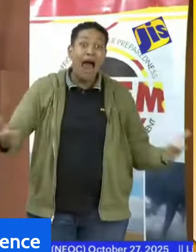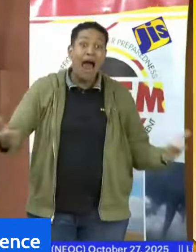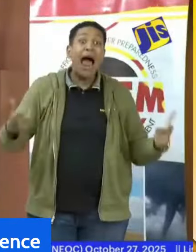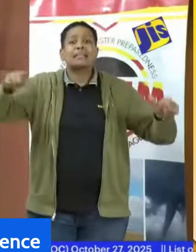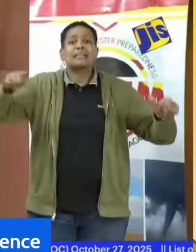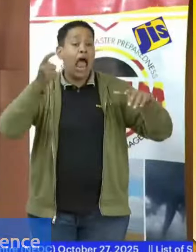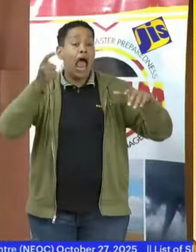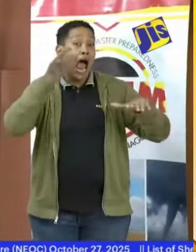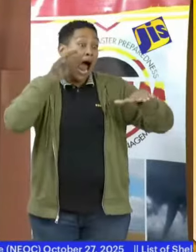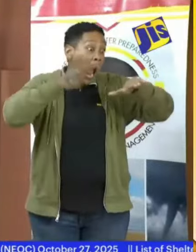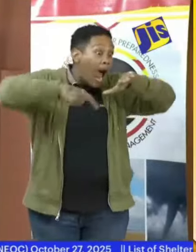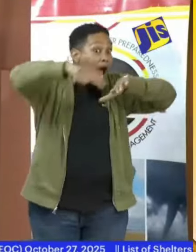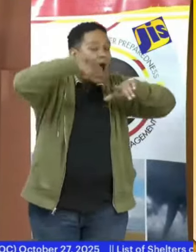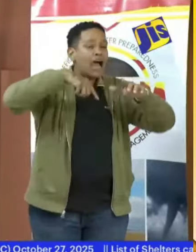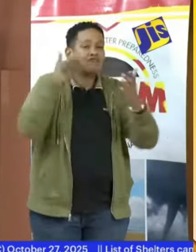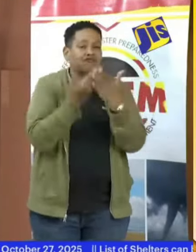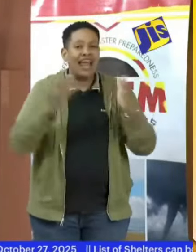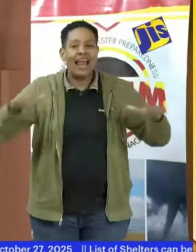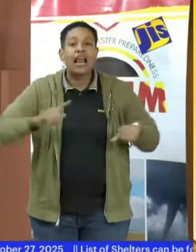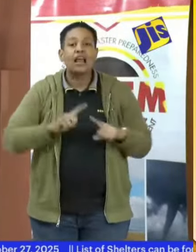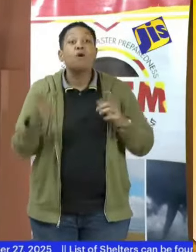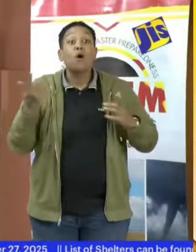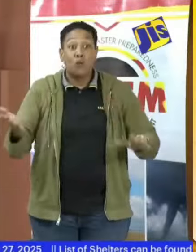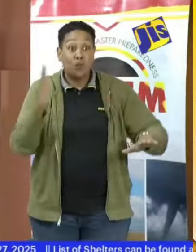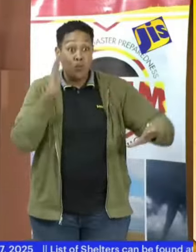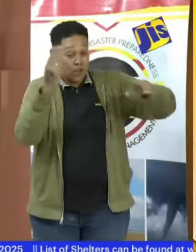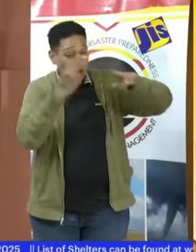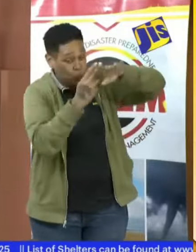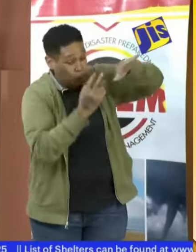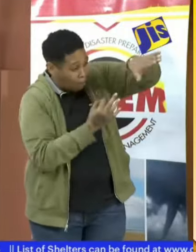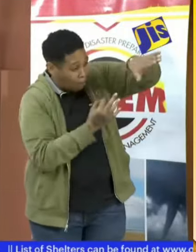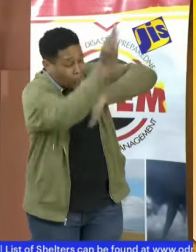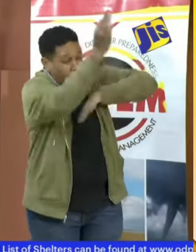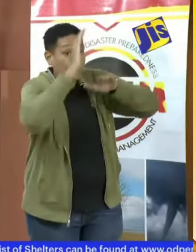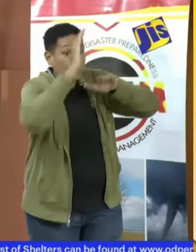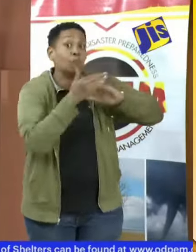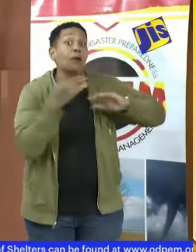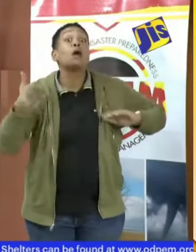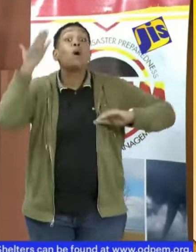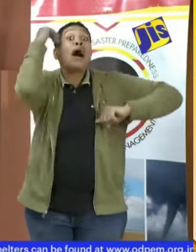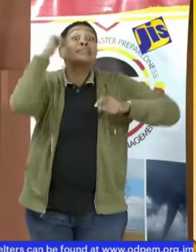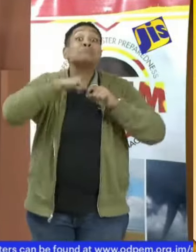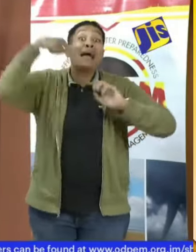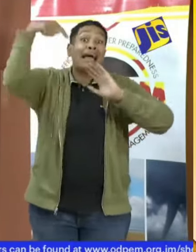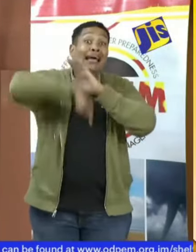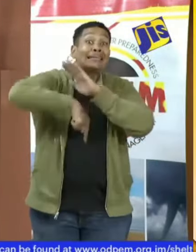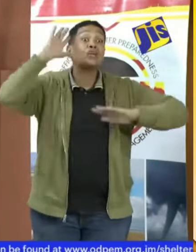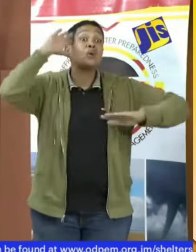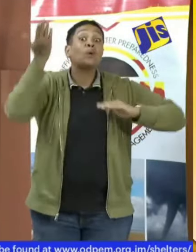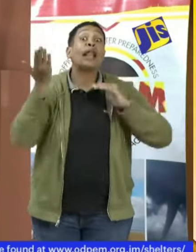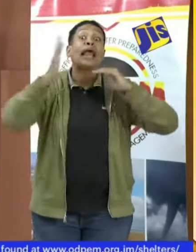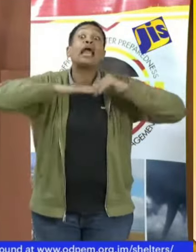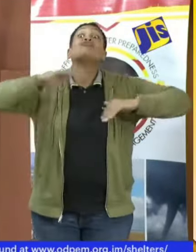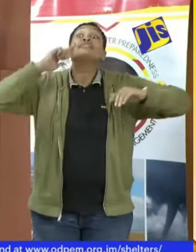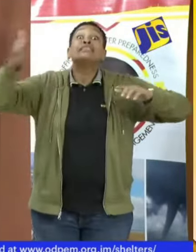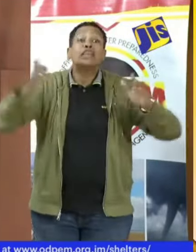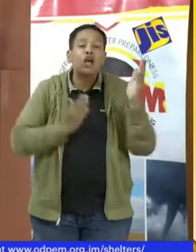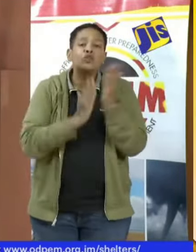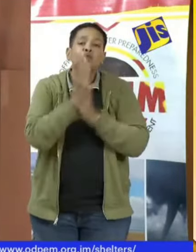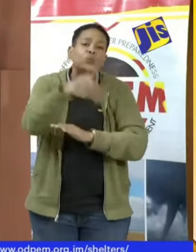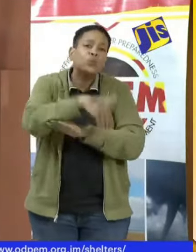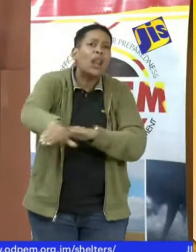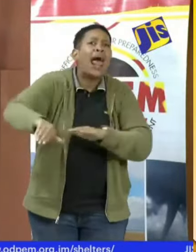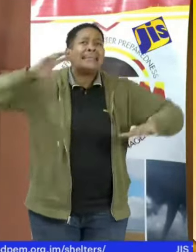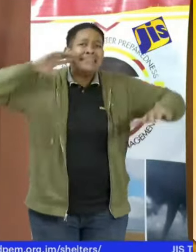surrounds the eye yet, but that is what is progressing across Jamaica. And so we expect that the intensity will gradually increase as we go through